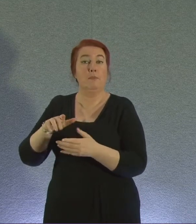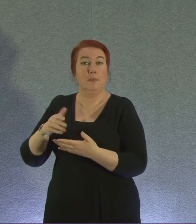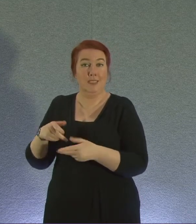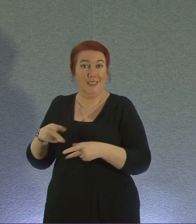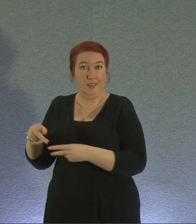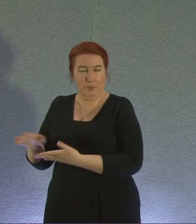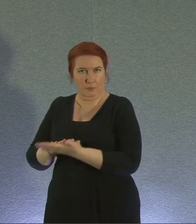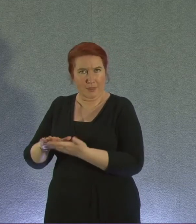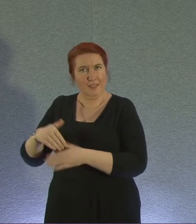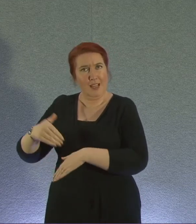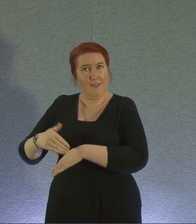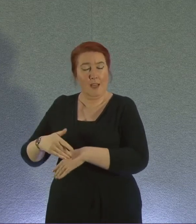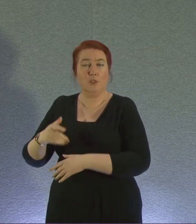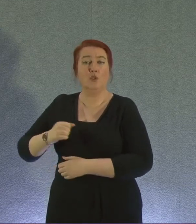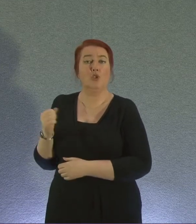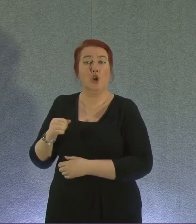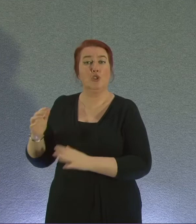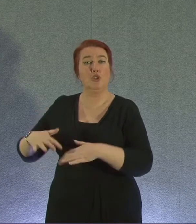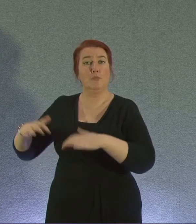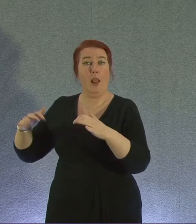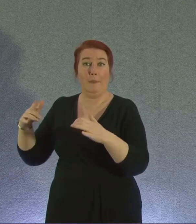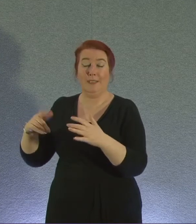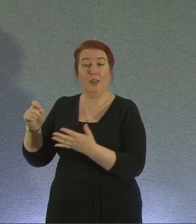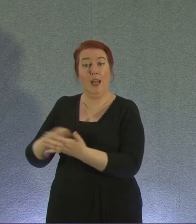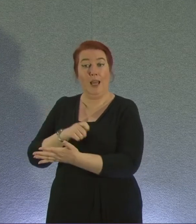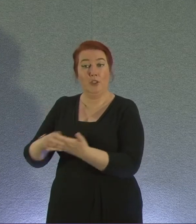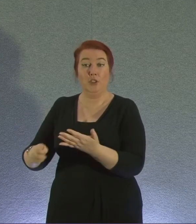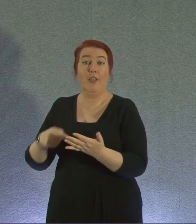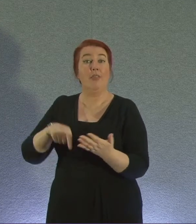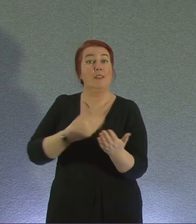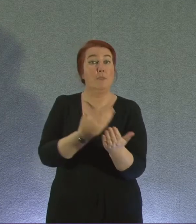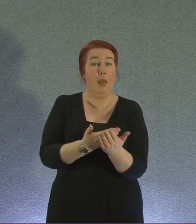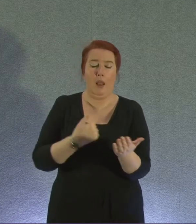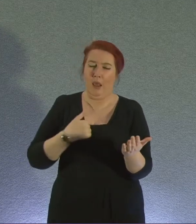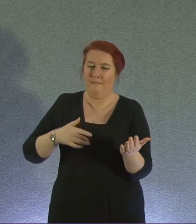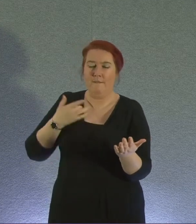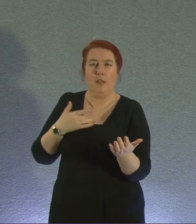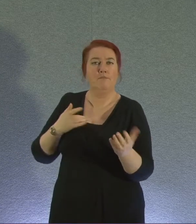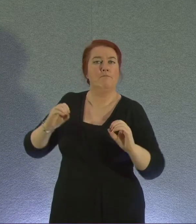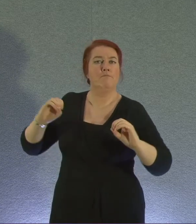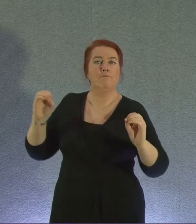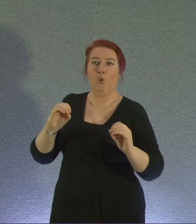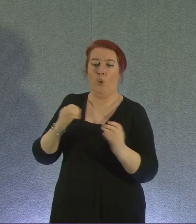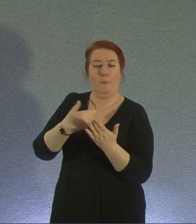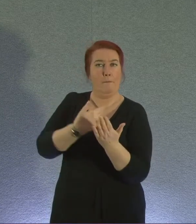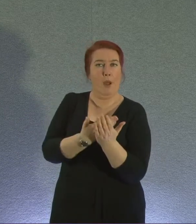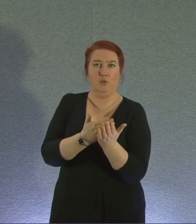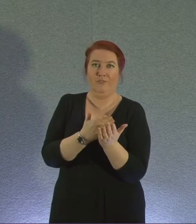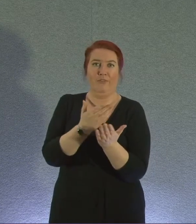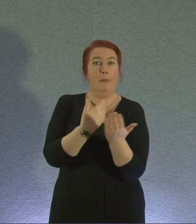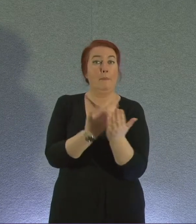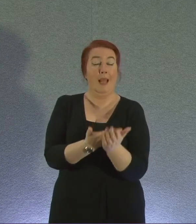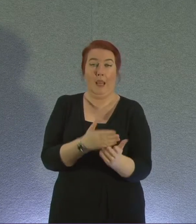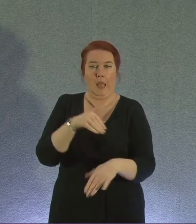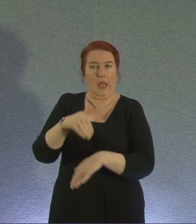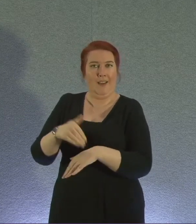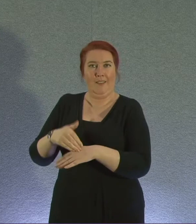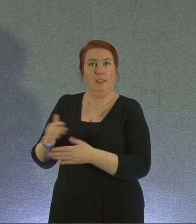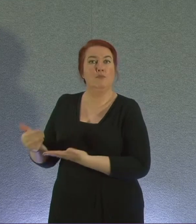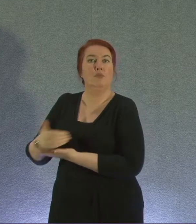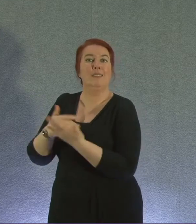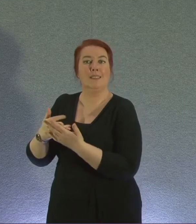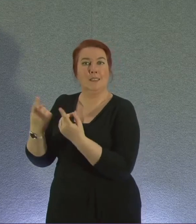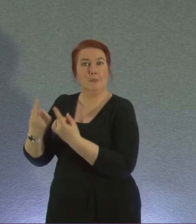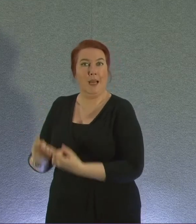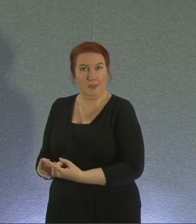Scottish parliamentary elections. In the case of this bill, my view is that no provision of the Coronavirus Scotland Bill relates to a protected subject matter. Therefore, it